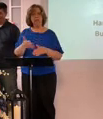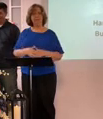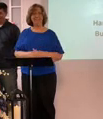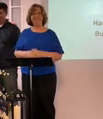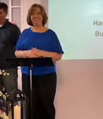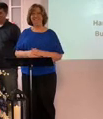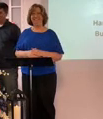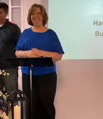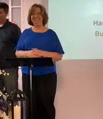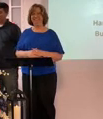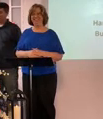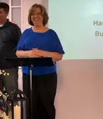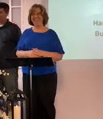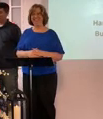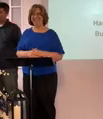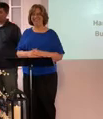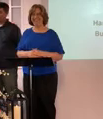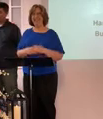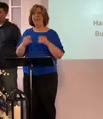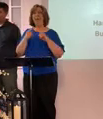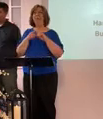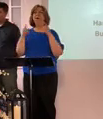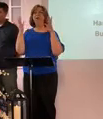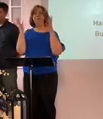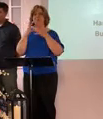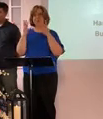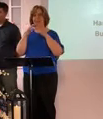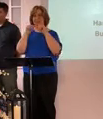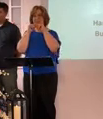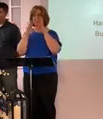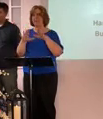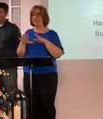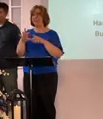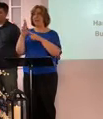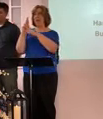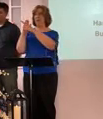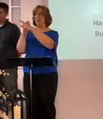was the amazing blessing, which is now our Rebecca.